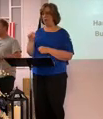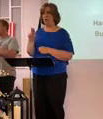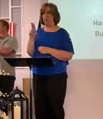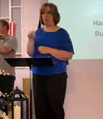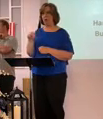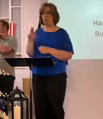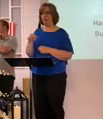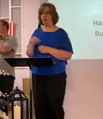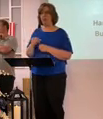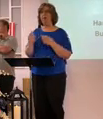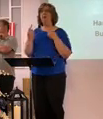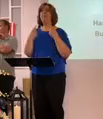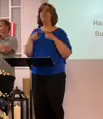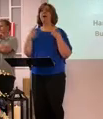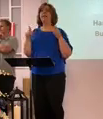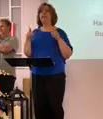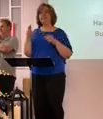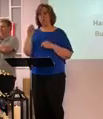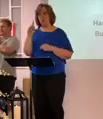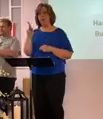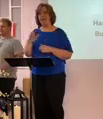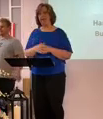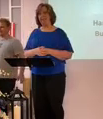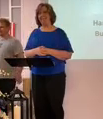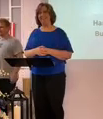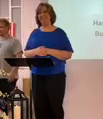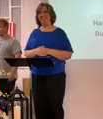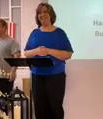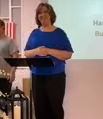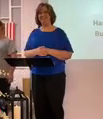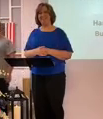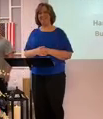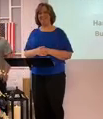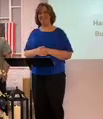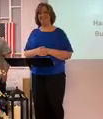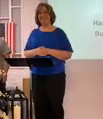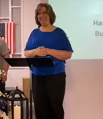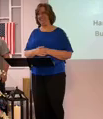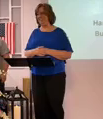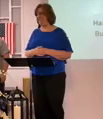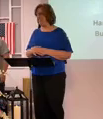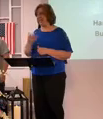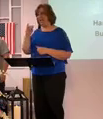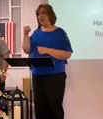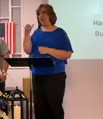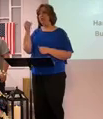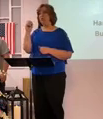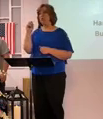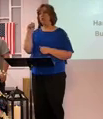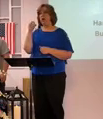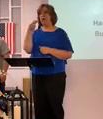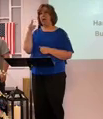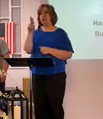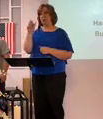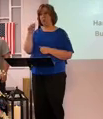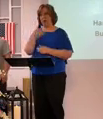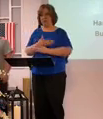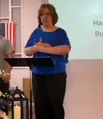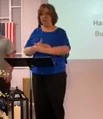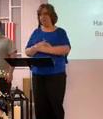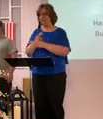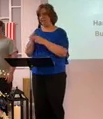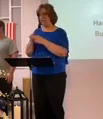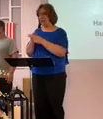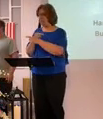Well, he finally gave in. And and we got Joshua, and from the beginning